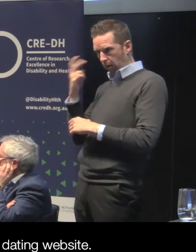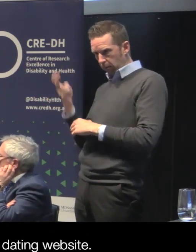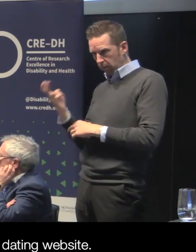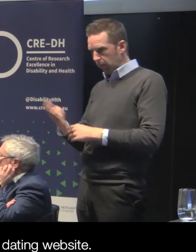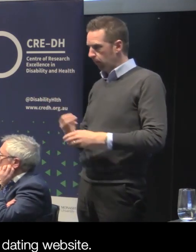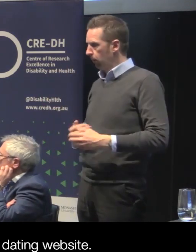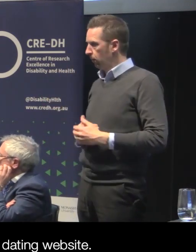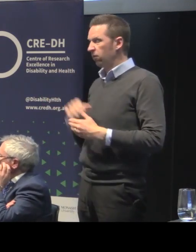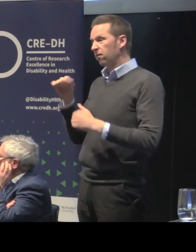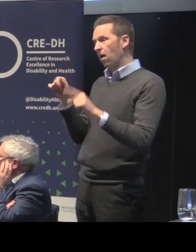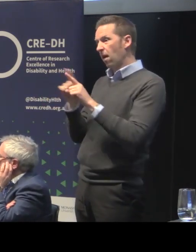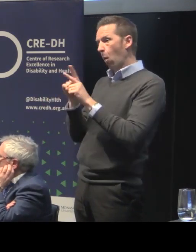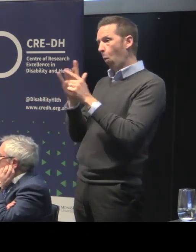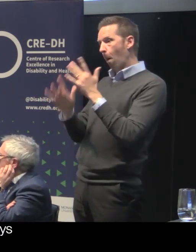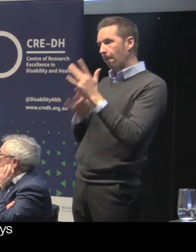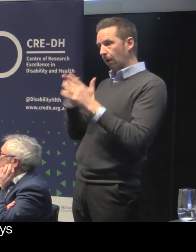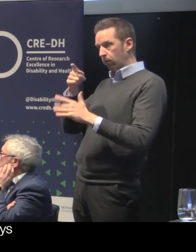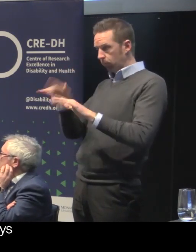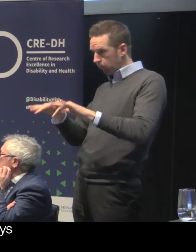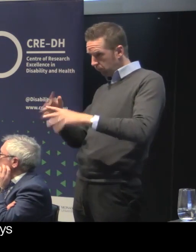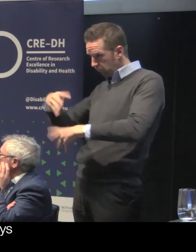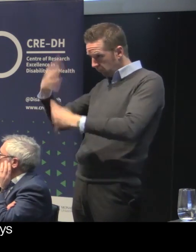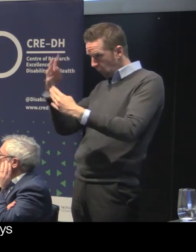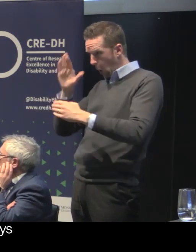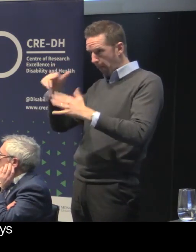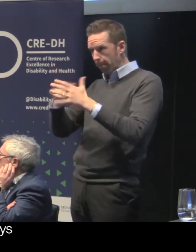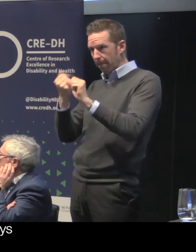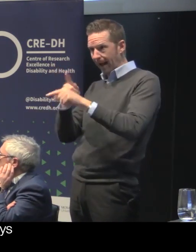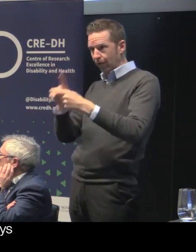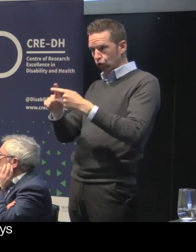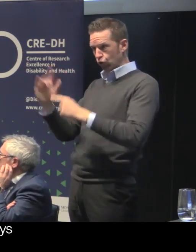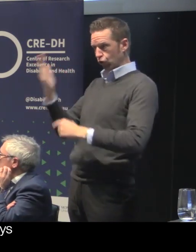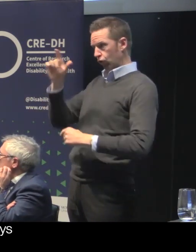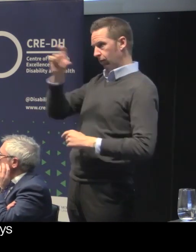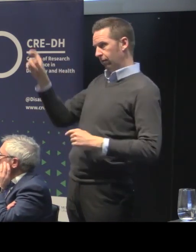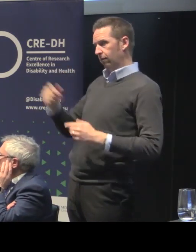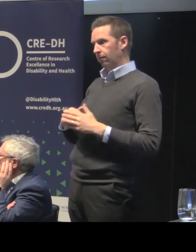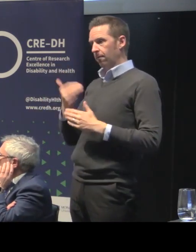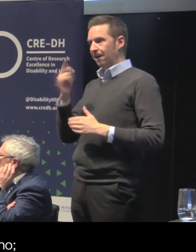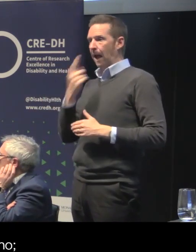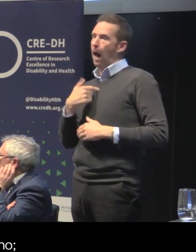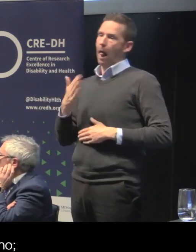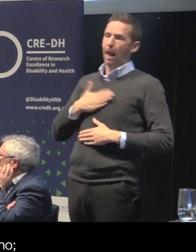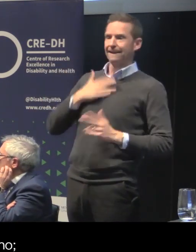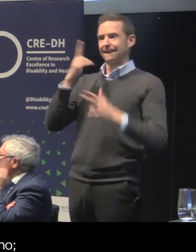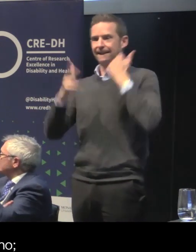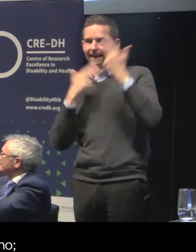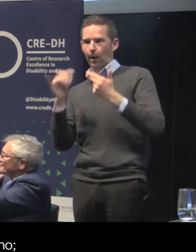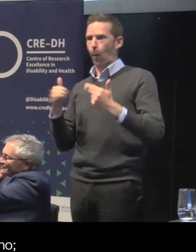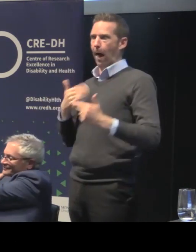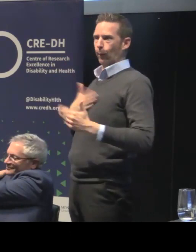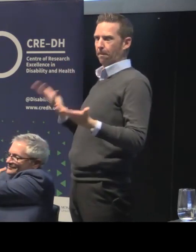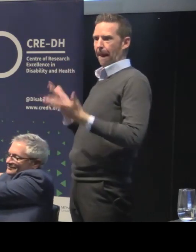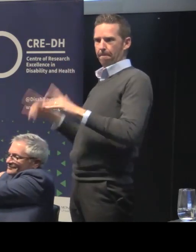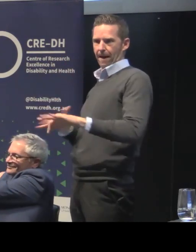website, you know, the homepage says, I like to sing, oh, I like to play the piano.